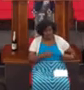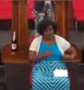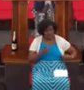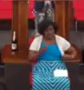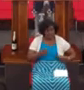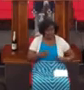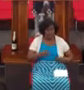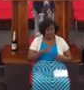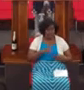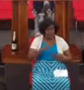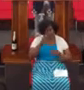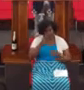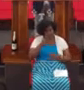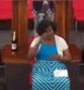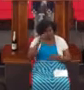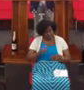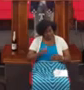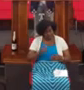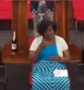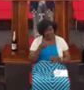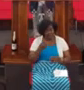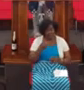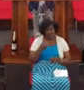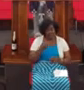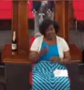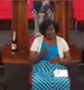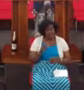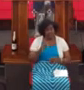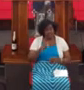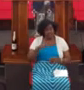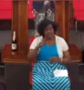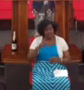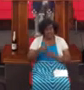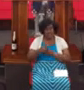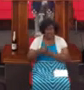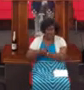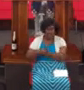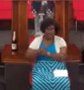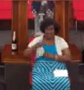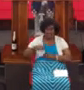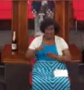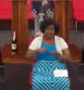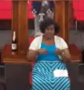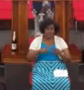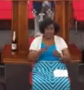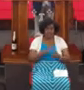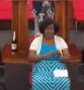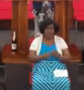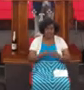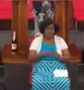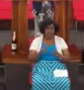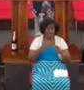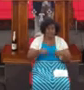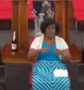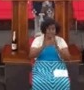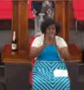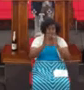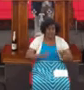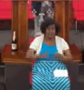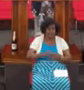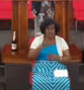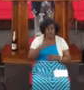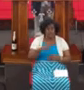prophecy of the Pharisees. Luke 14, verse 1 says, and it came to pass, as he went into the house of one of the